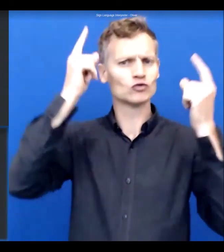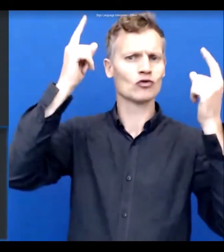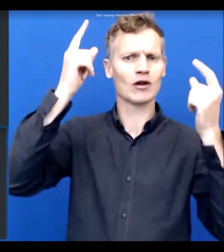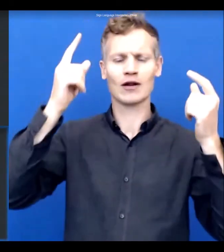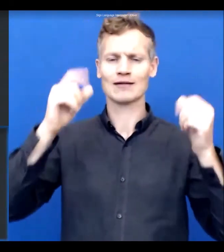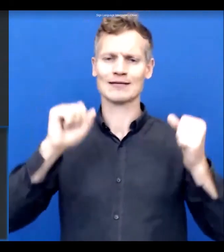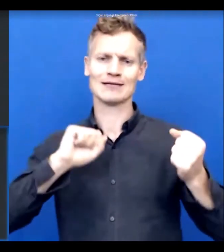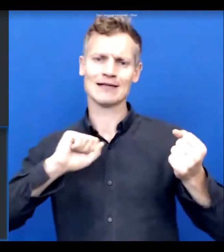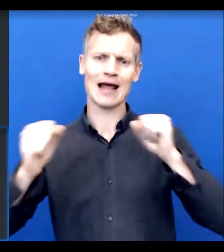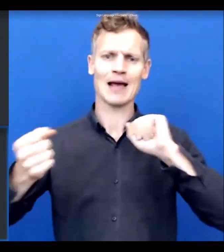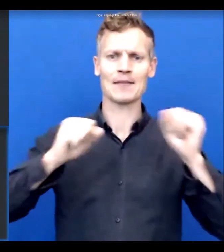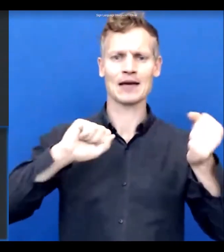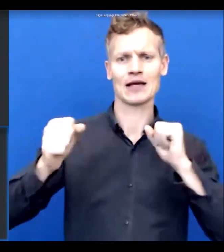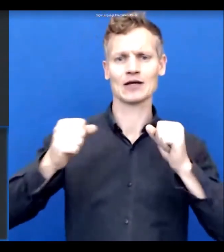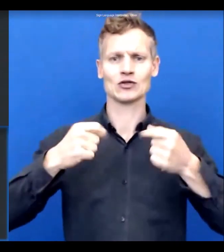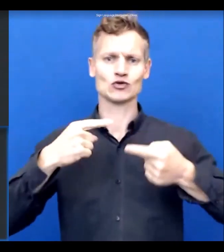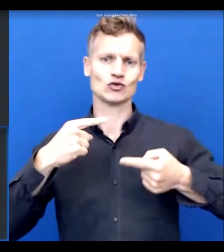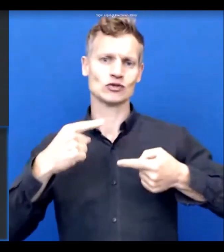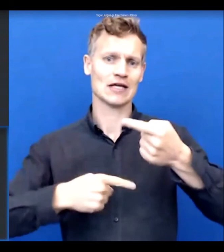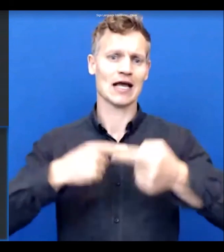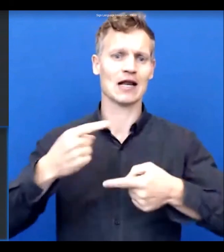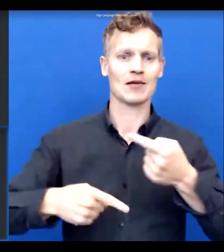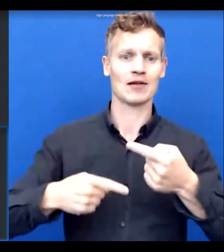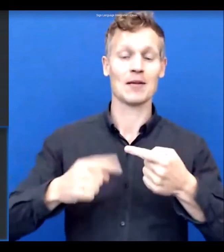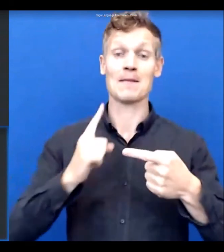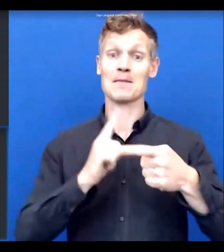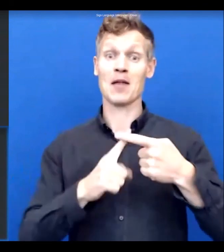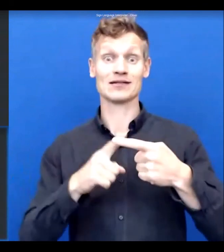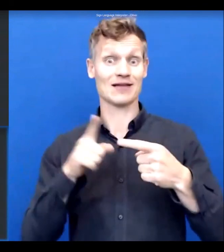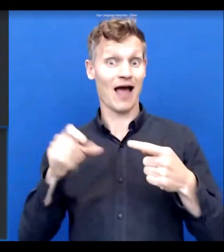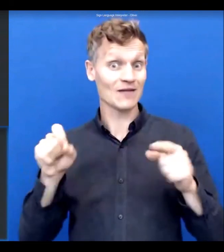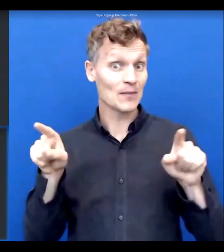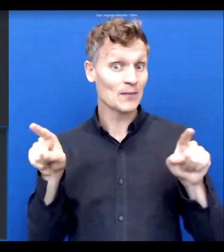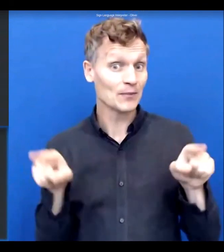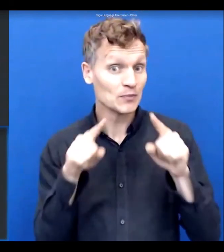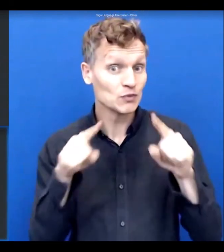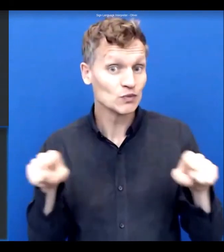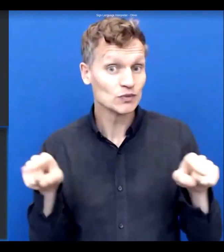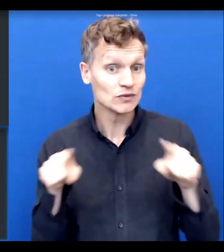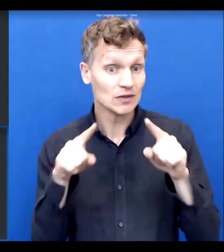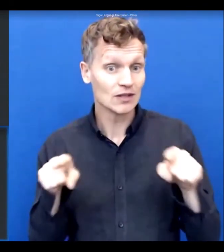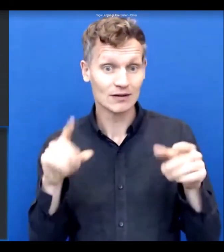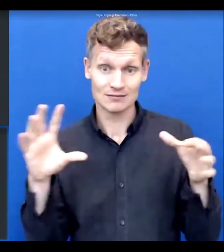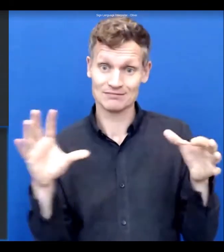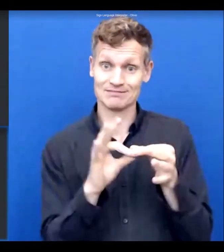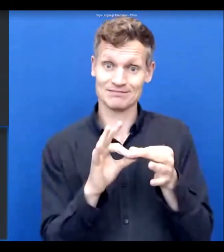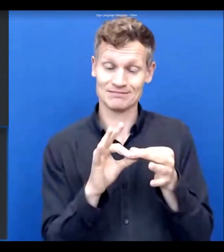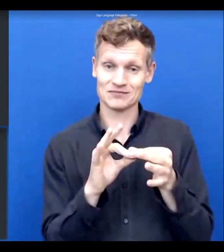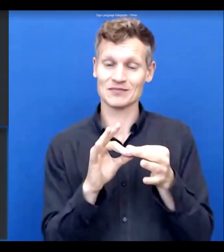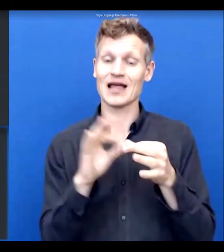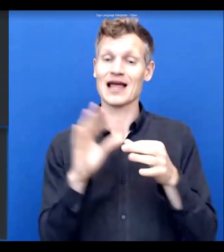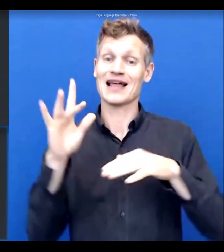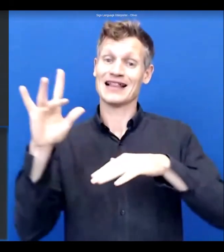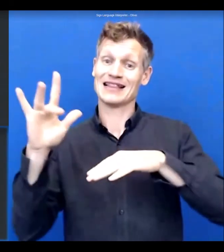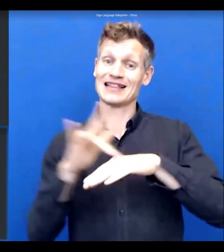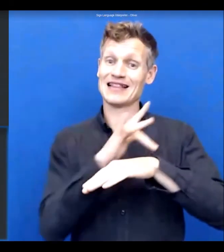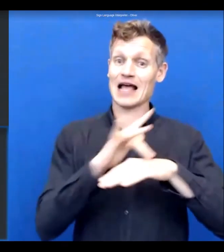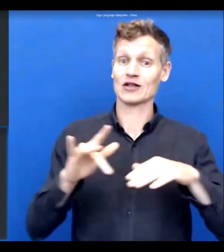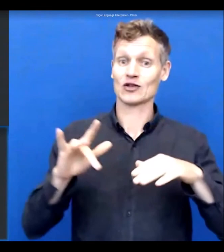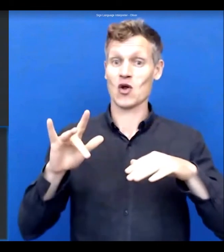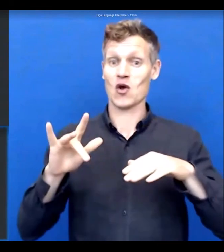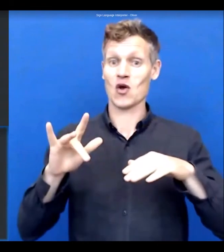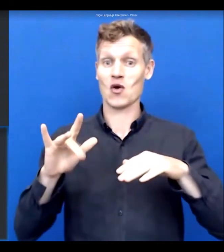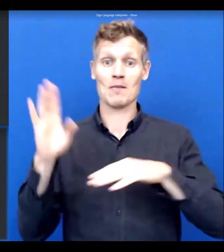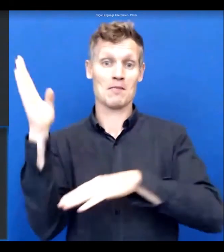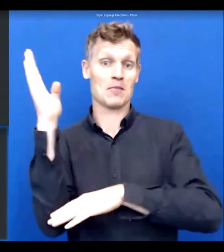Don't miss the music performance that will follow in collaboration with the Teatro Comunale di Bologna that will bring